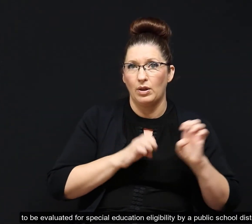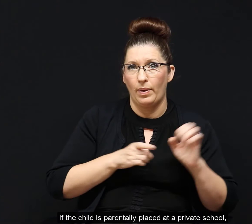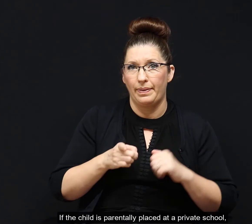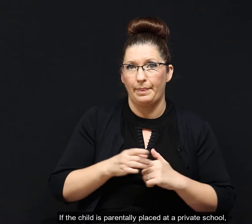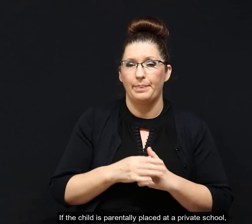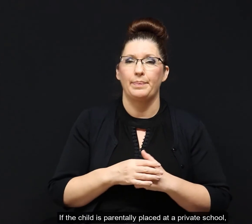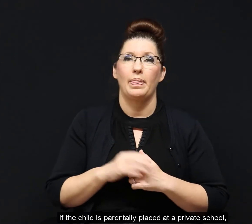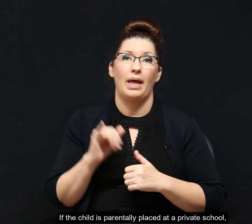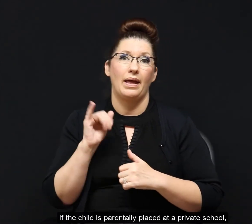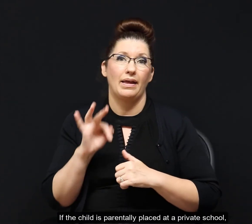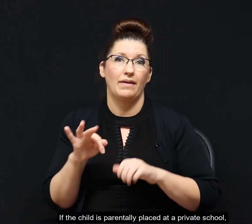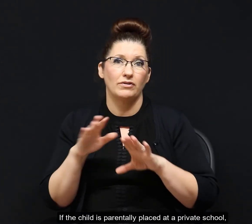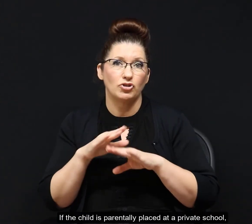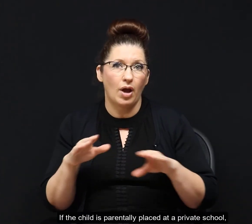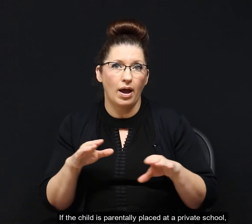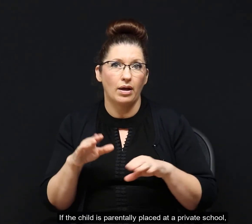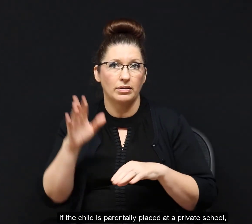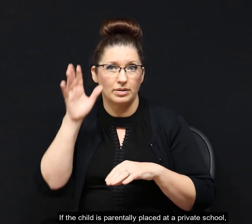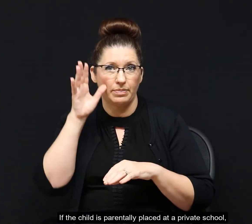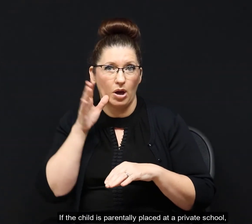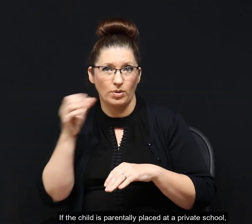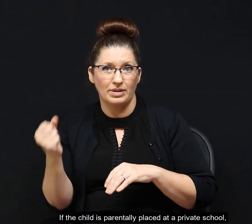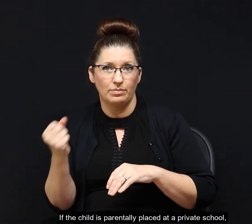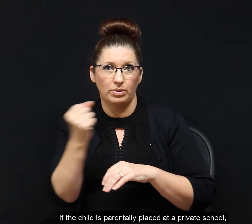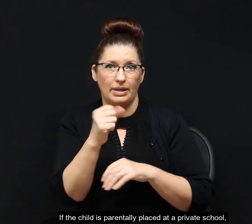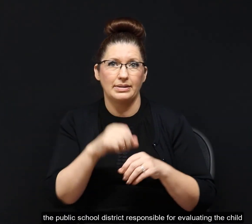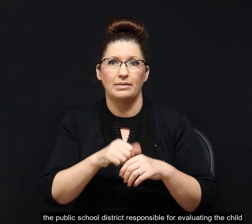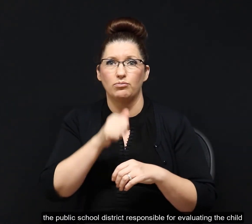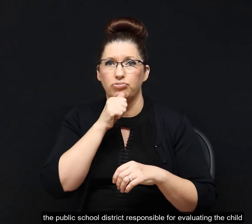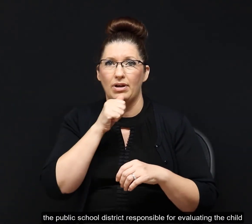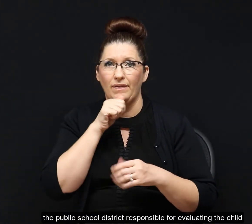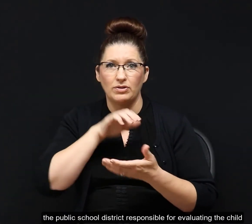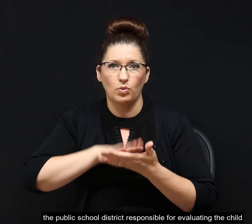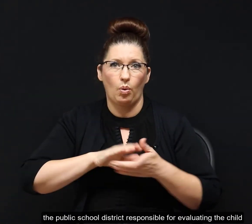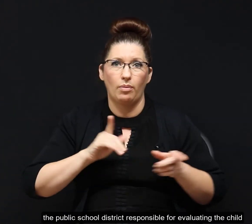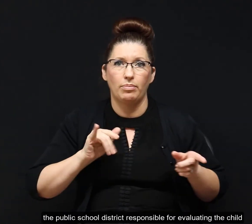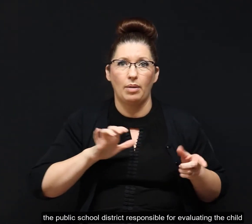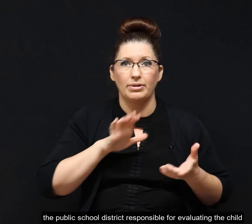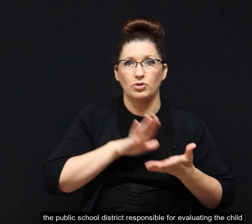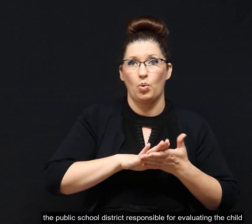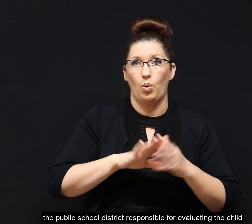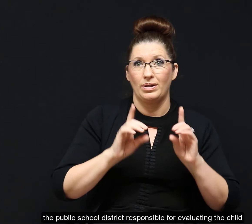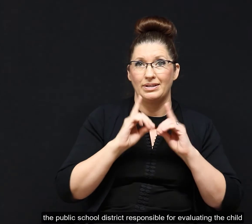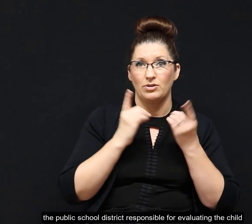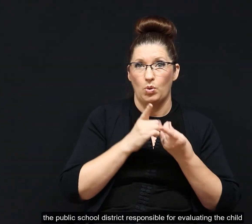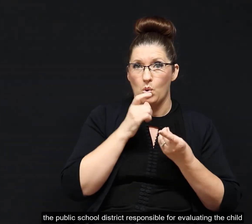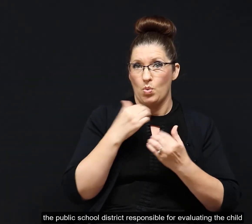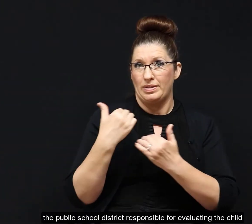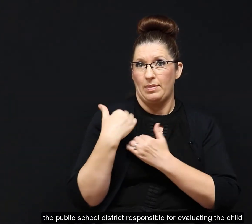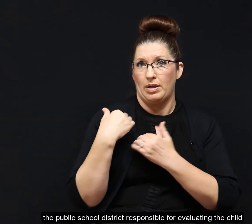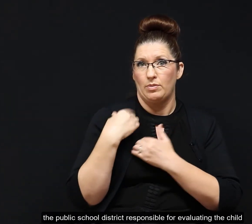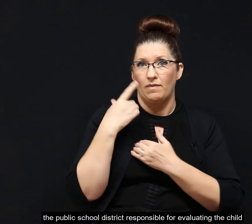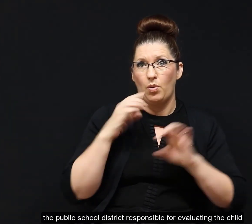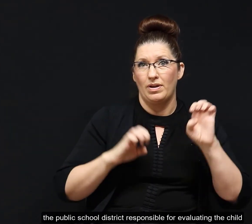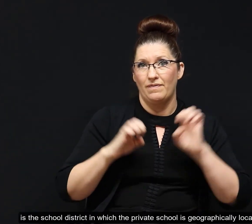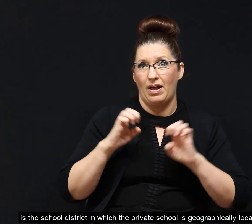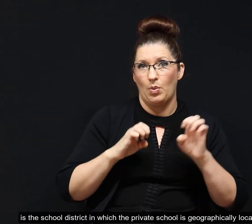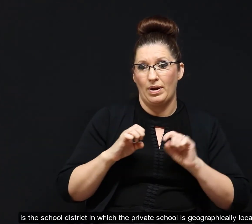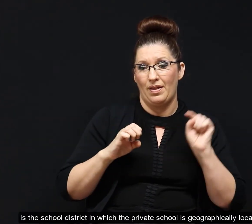If the child is parentally placed at a private school, the public school district responsible for evaluating the child is the school